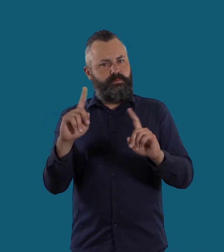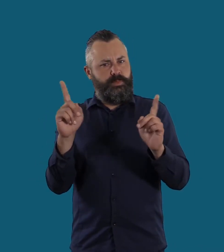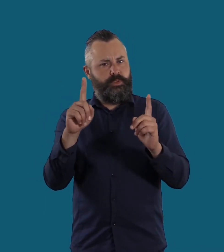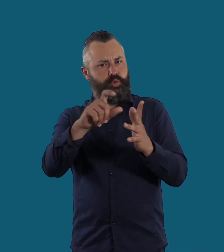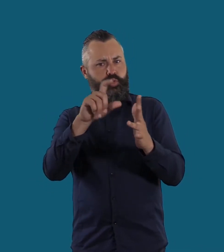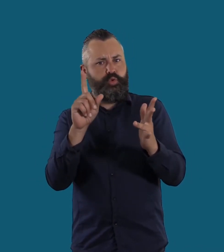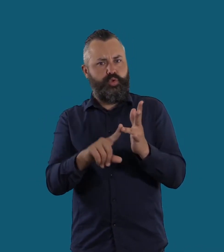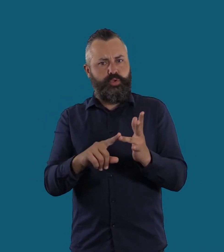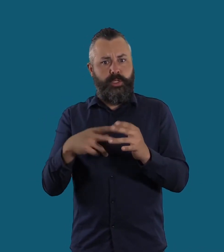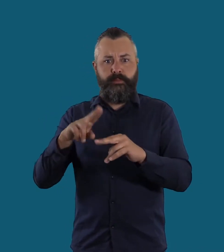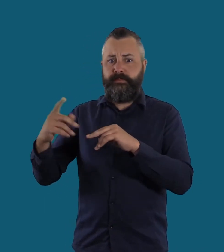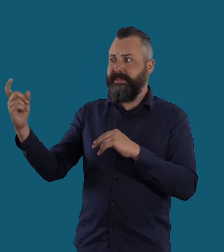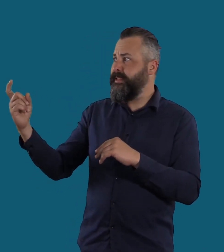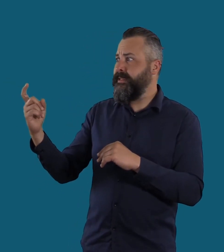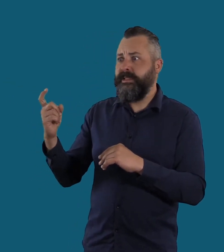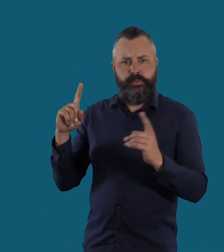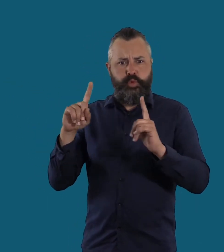In the event of a tsunami, know where to go.